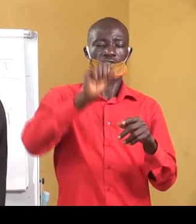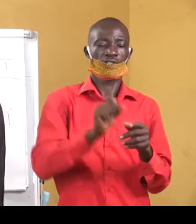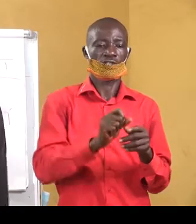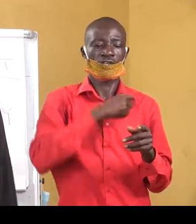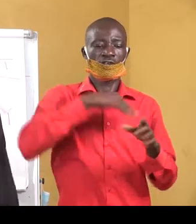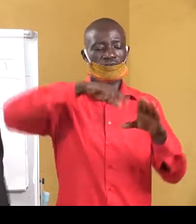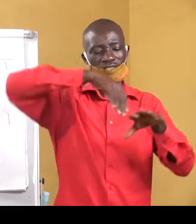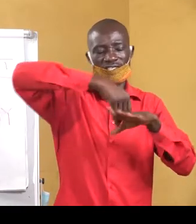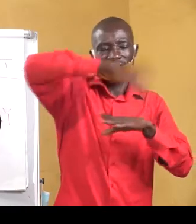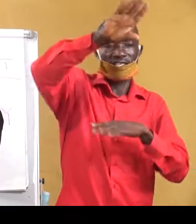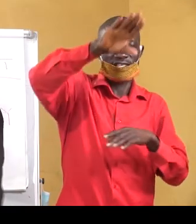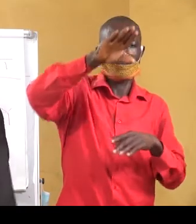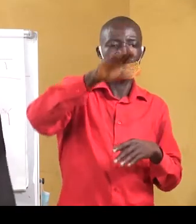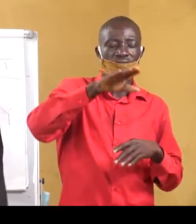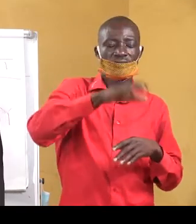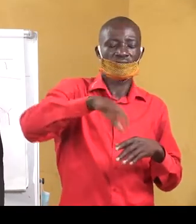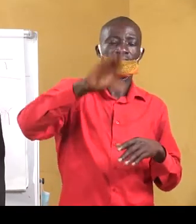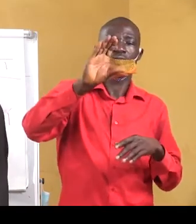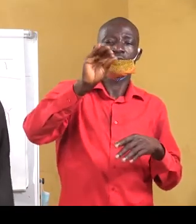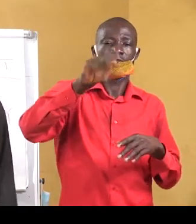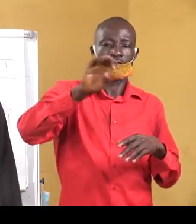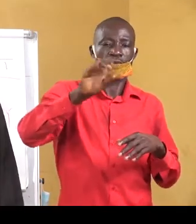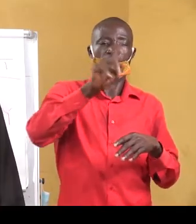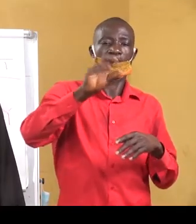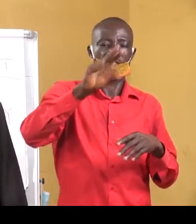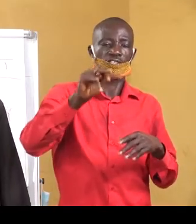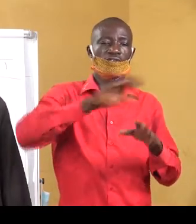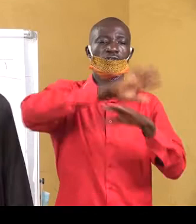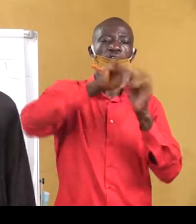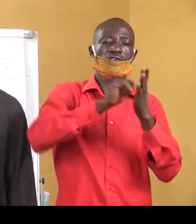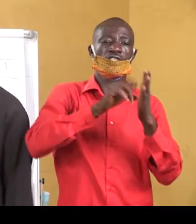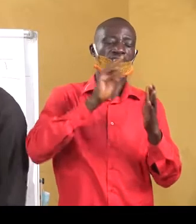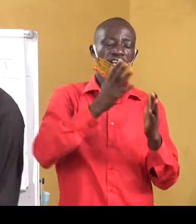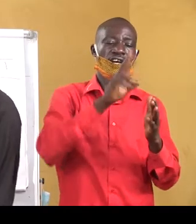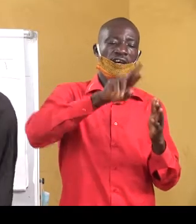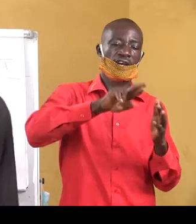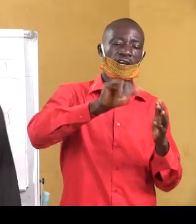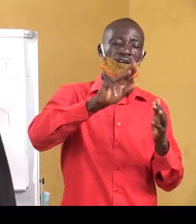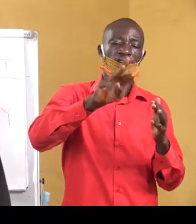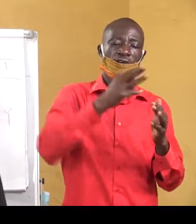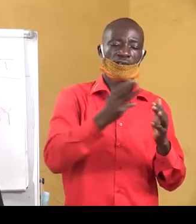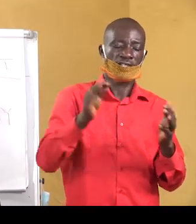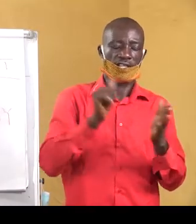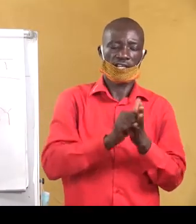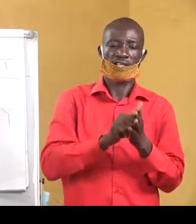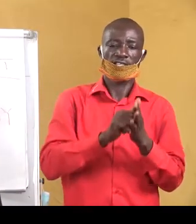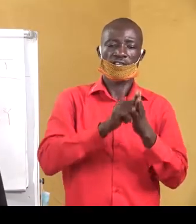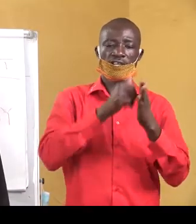We export these things. Copper, lead, zinc. All these things are raw material that are